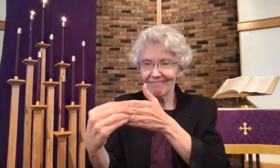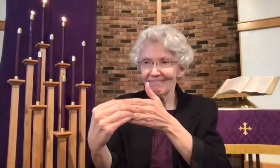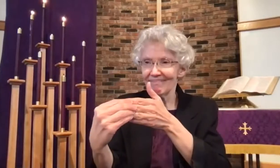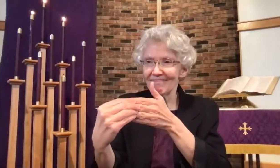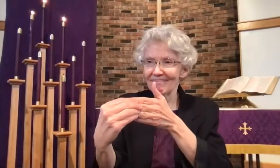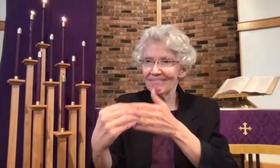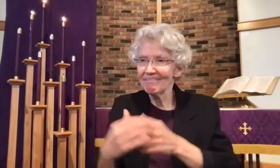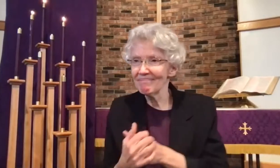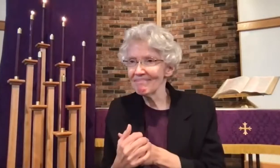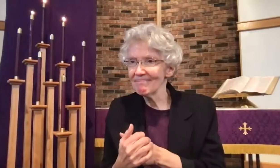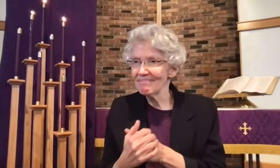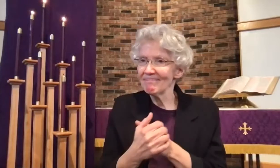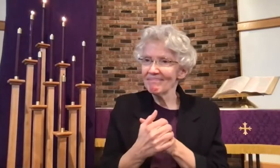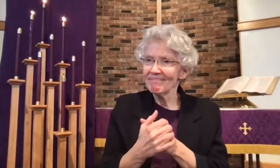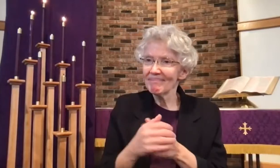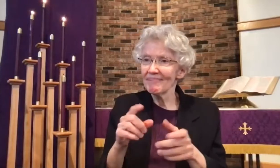and go where the Holy Spirit leads you.